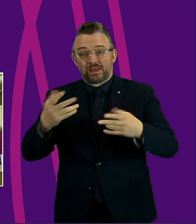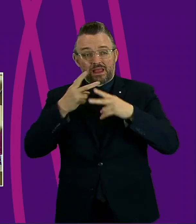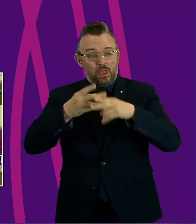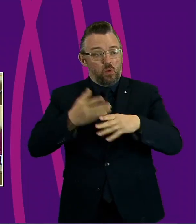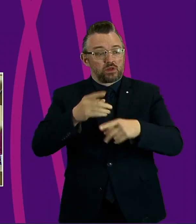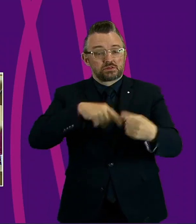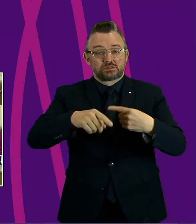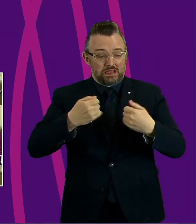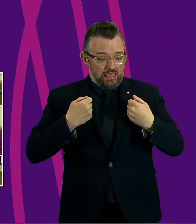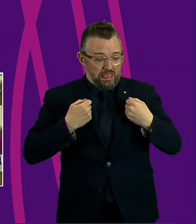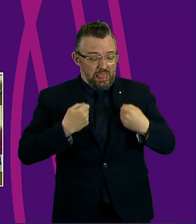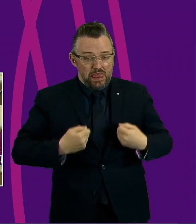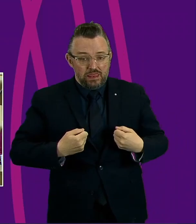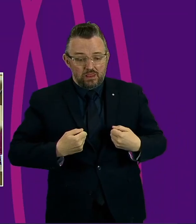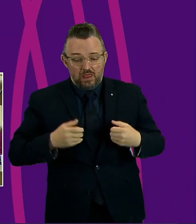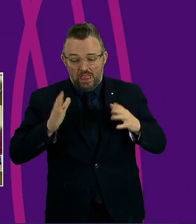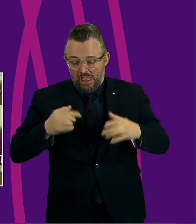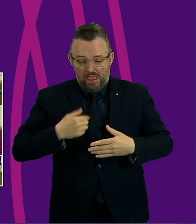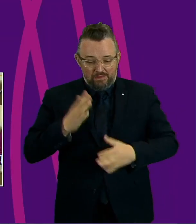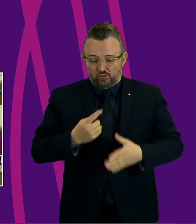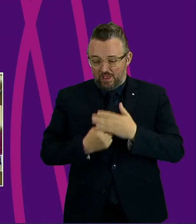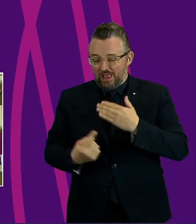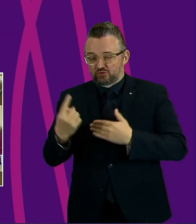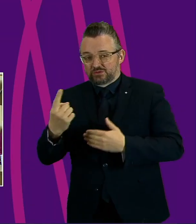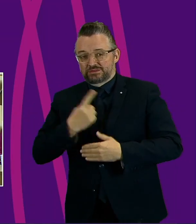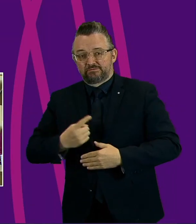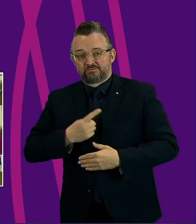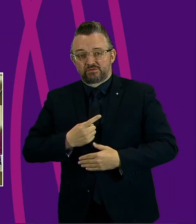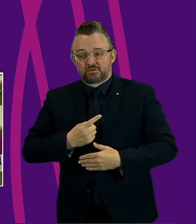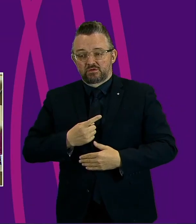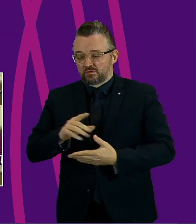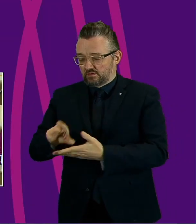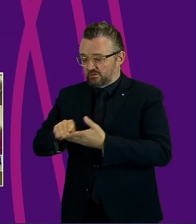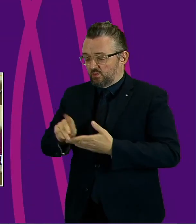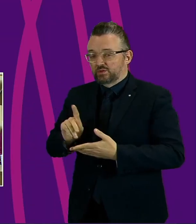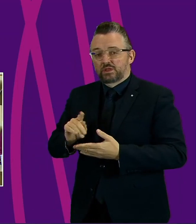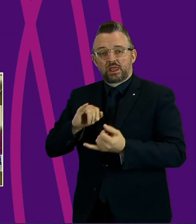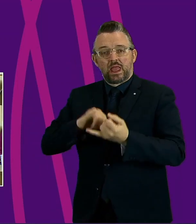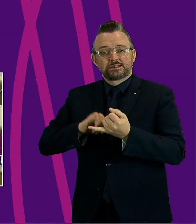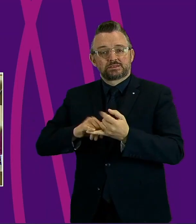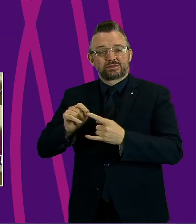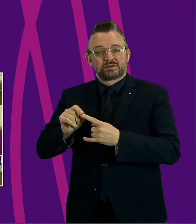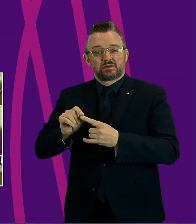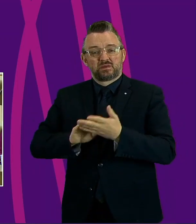ill or need to self-isolate will only receive statutory sick pay. That's